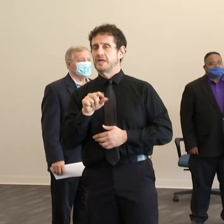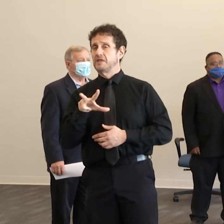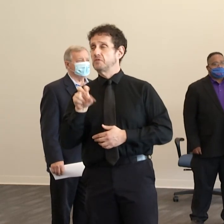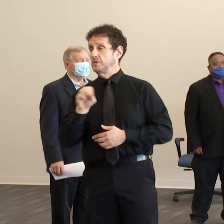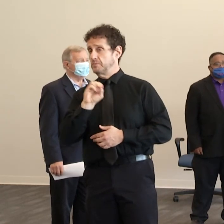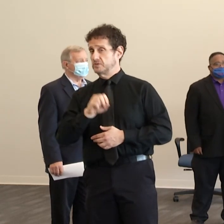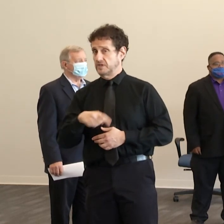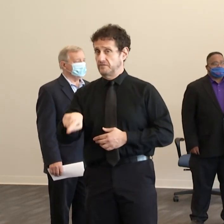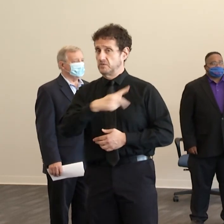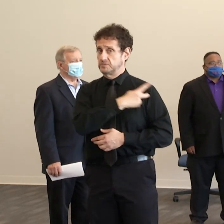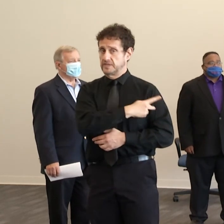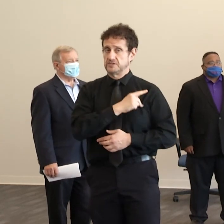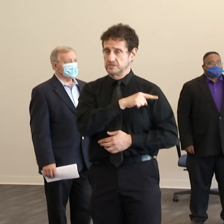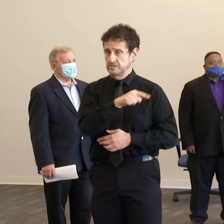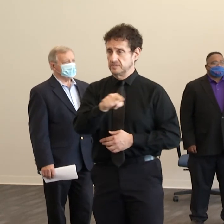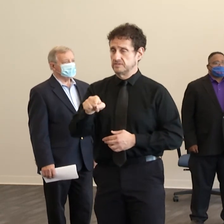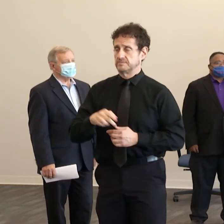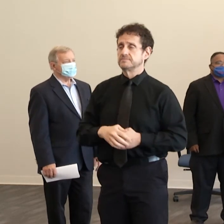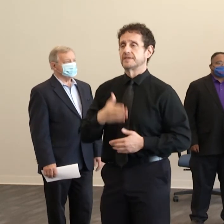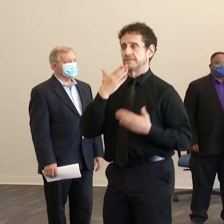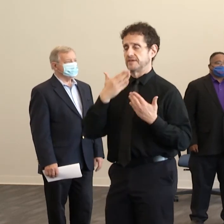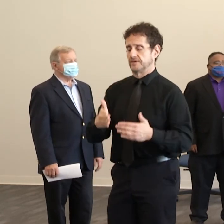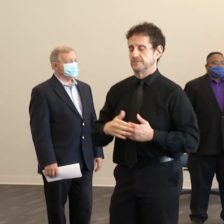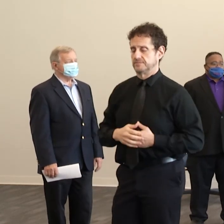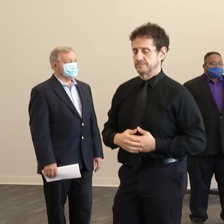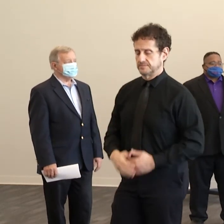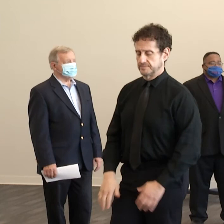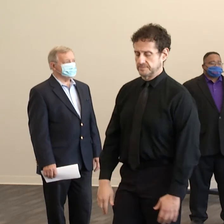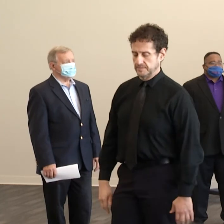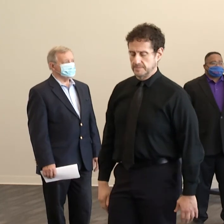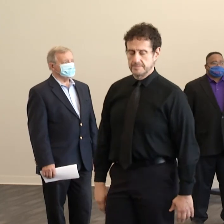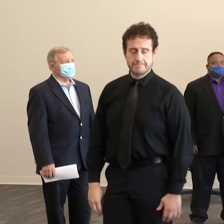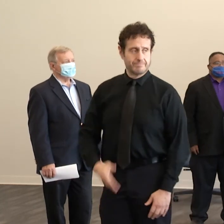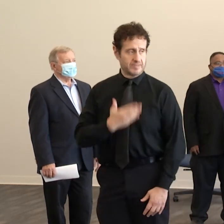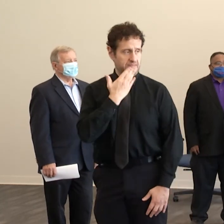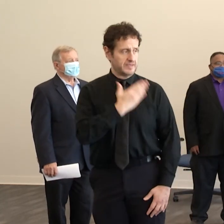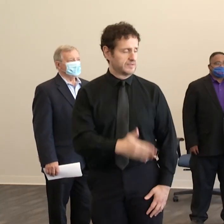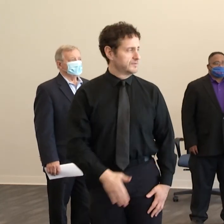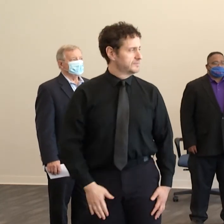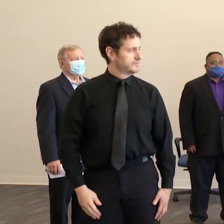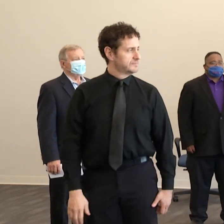patients. Thank you. Thank you.